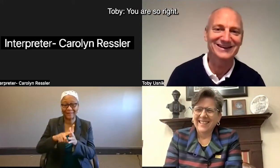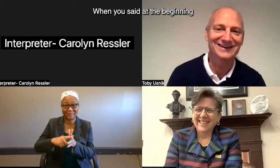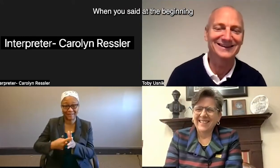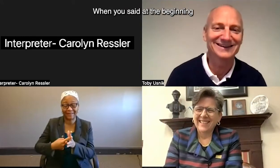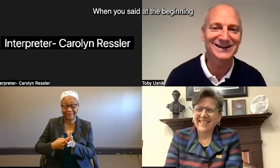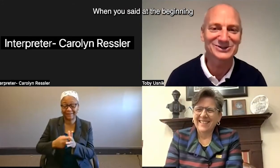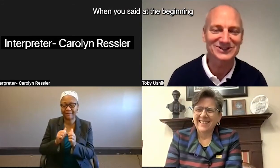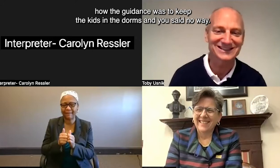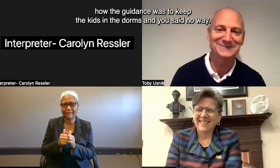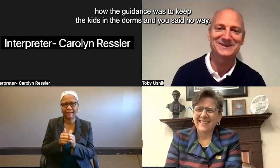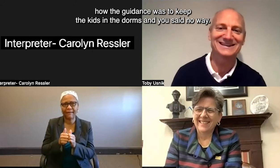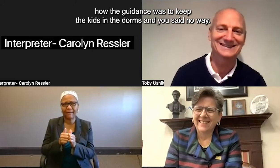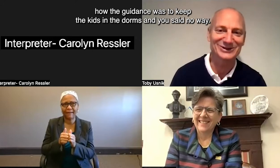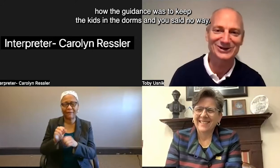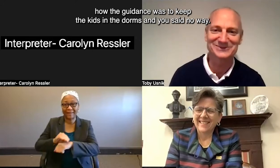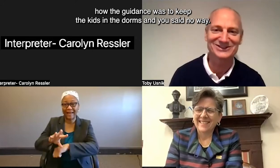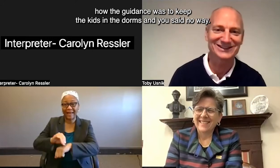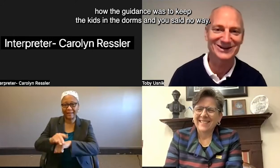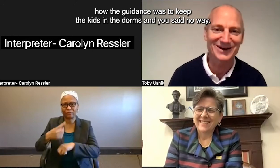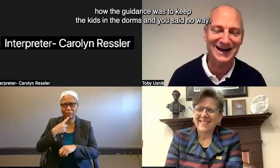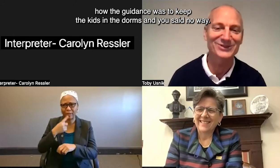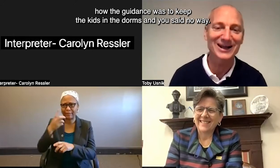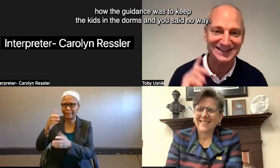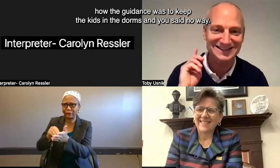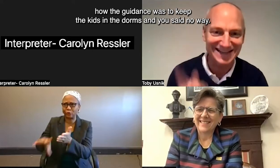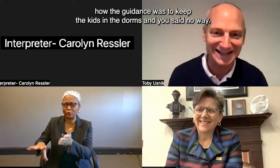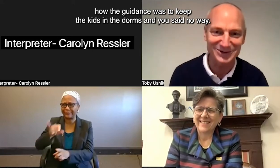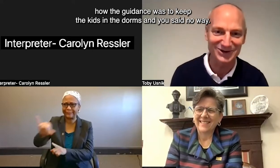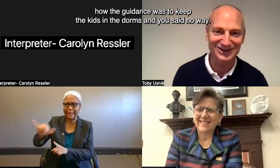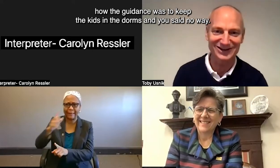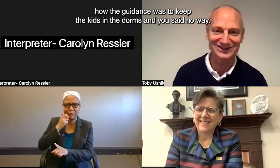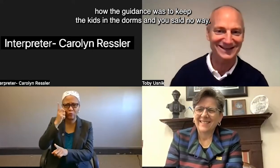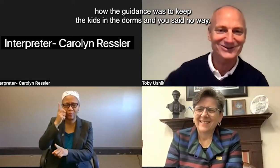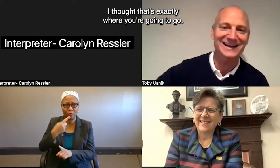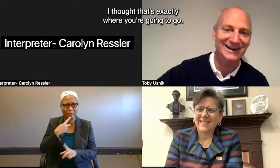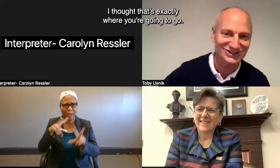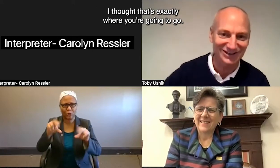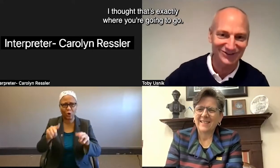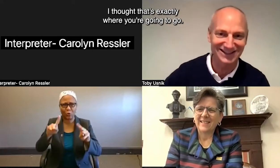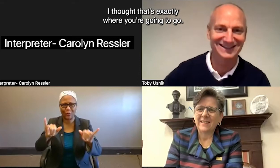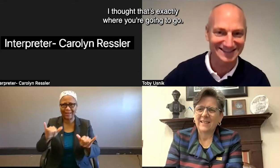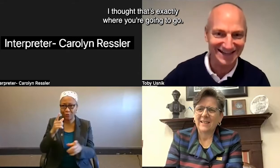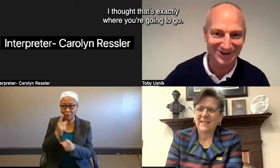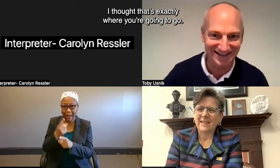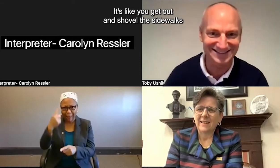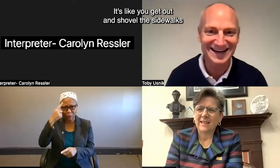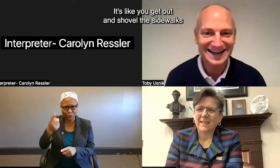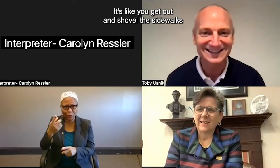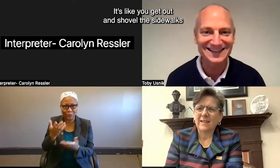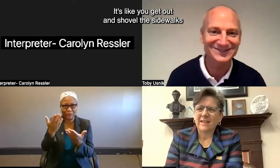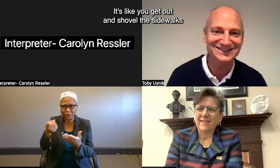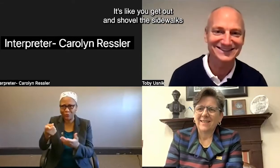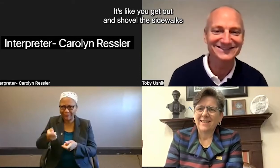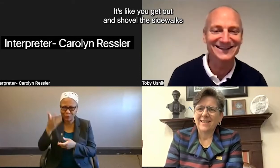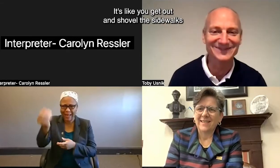how the guidance was to keep the kids in the dorms, and you said, no way. I thought that's exactly where you're going to go. It's like, you get out and shovel the sidewalks,